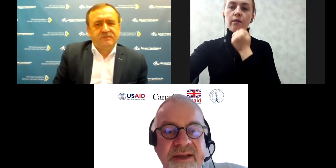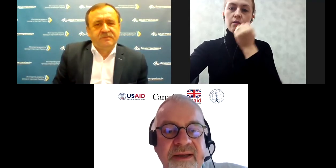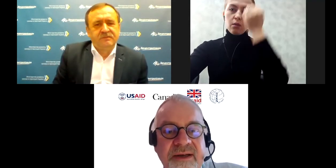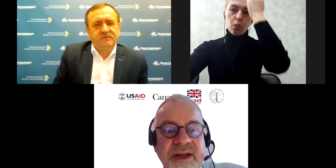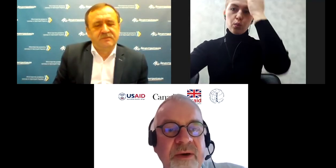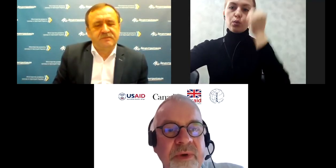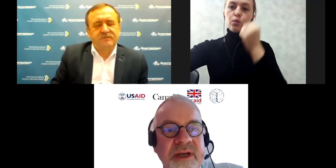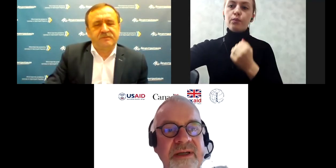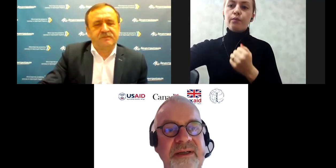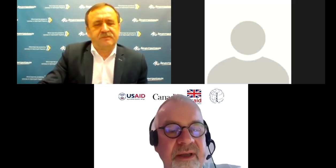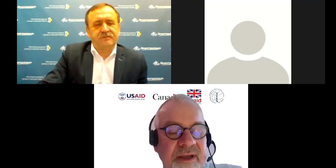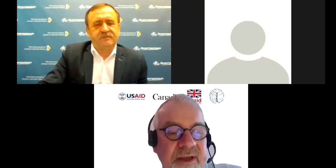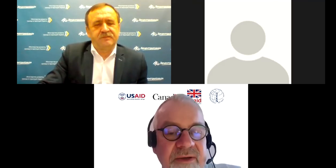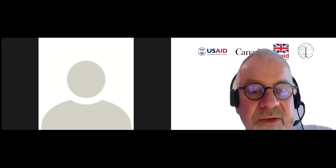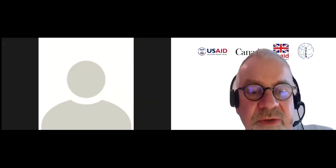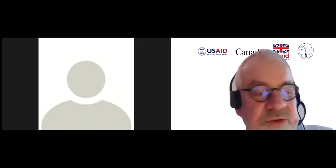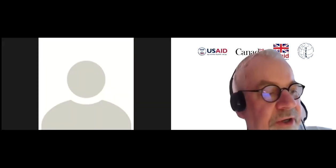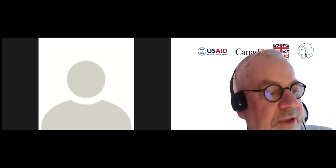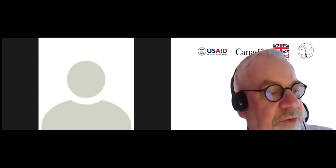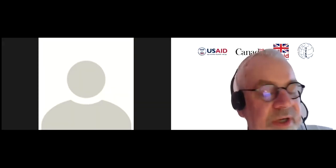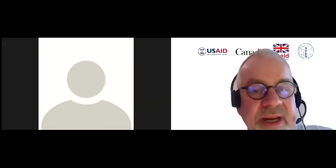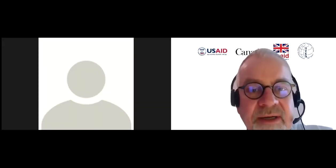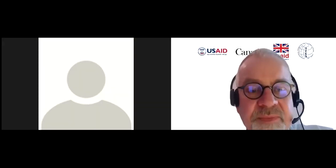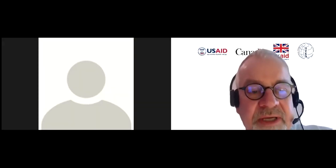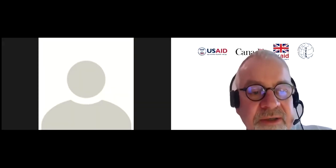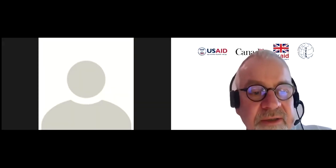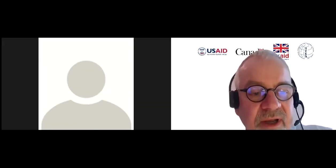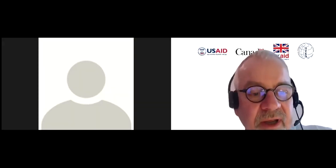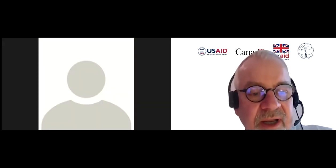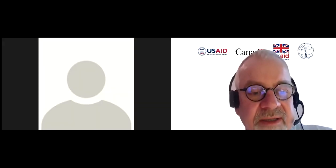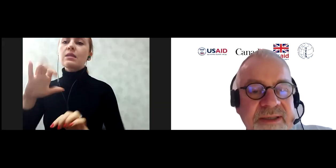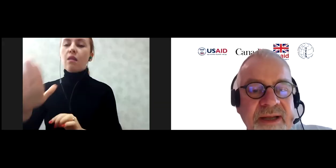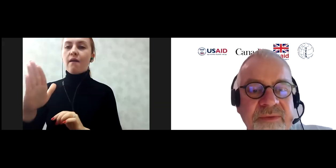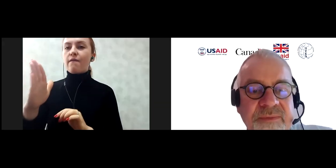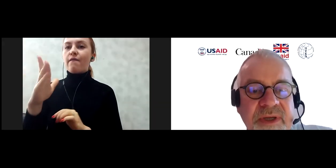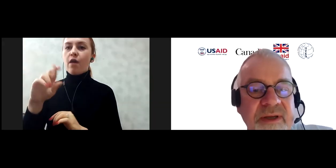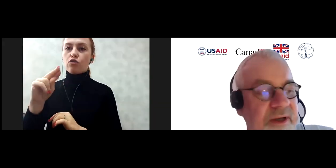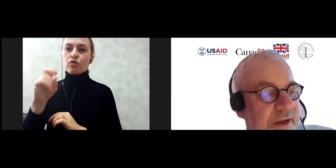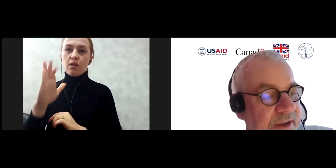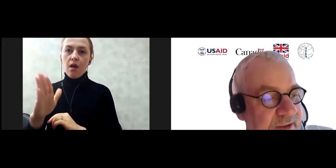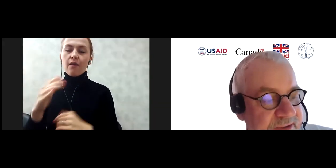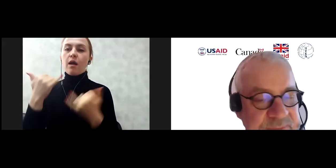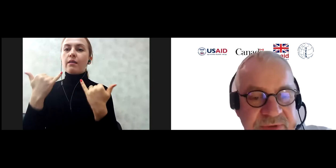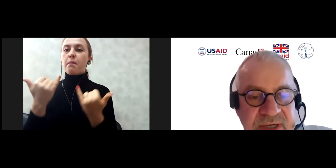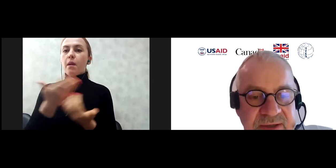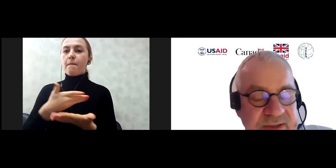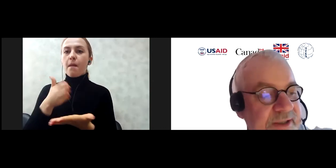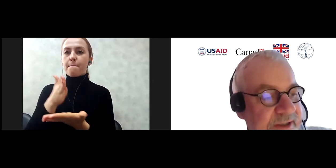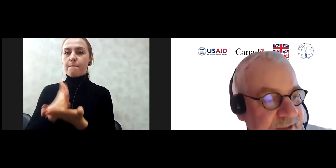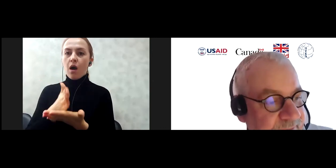And now we are turning to an English speaker, and that will be